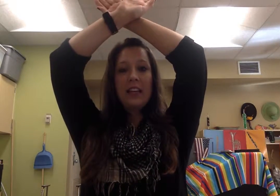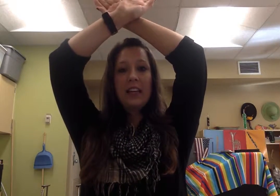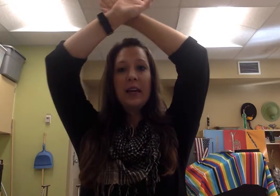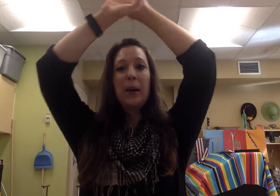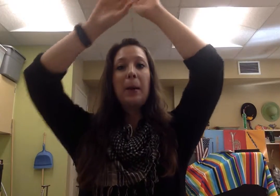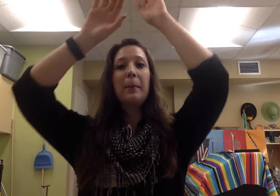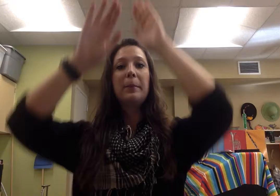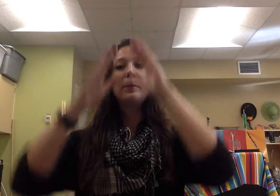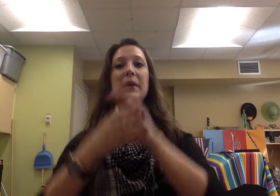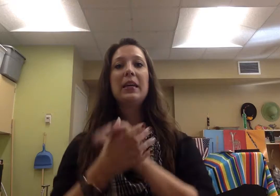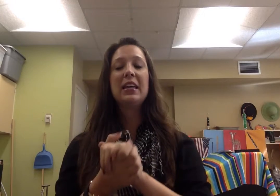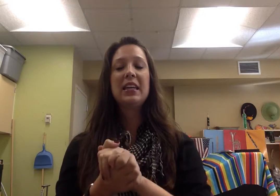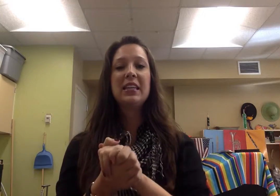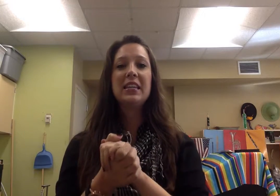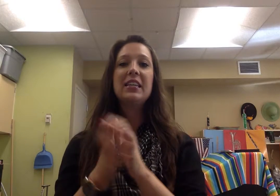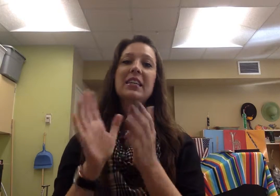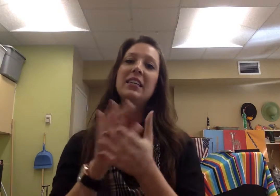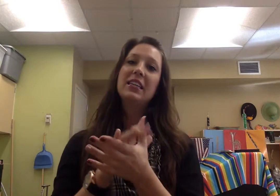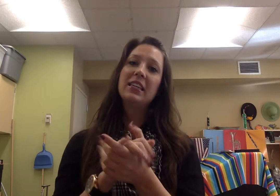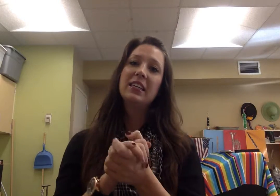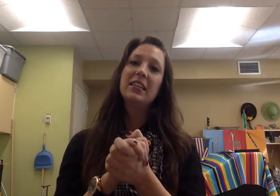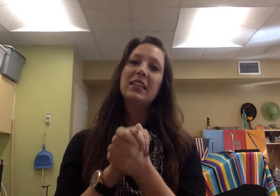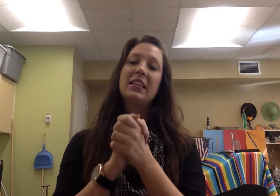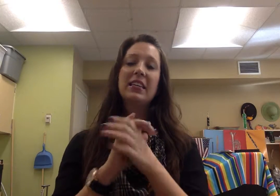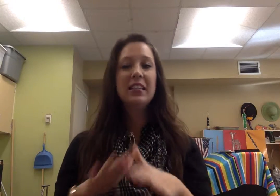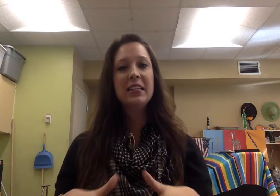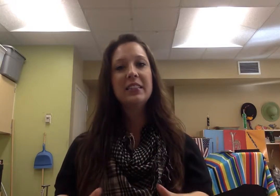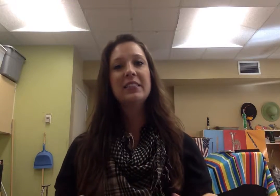heavenly peace.